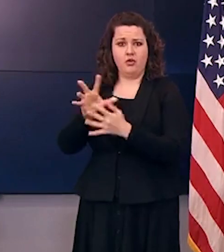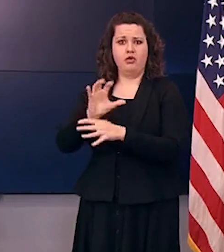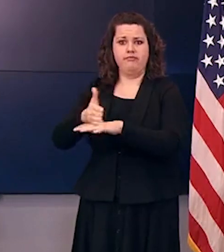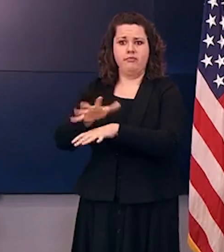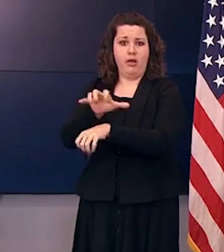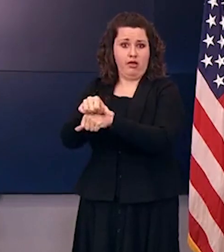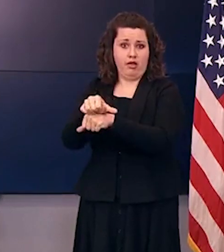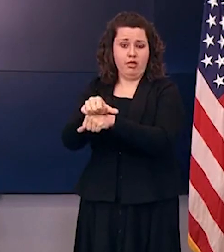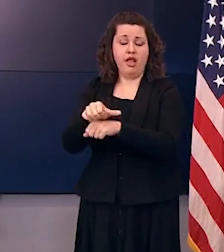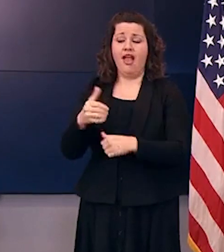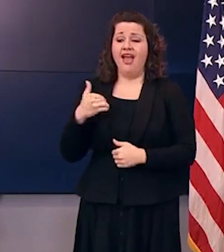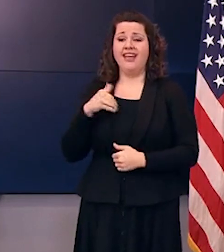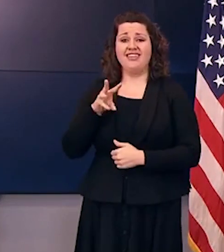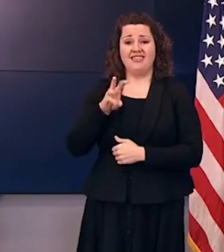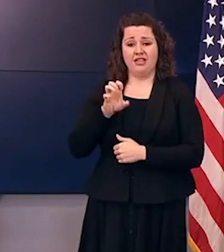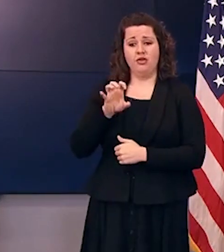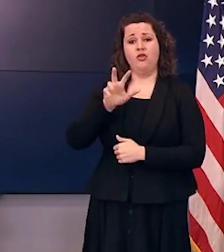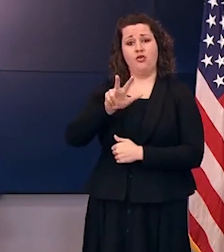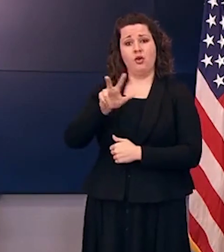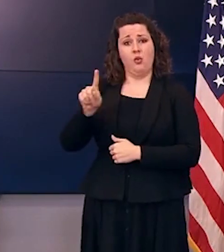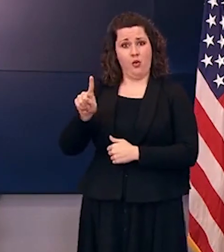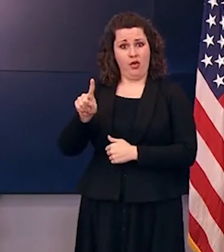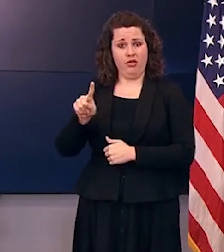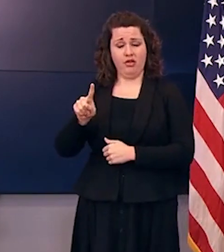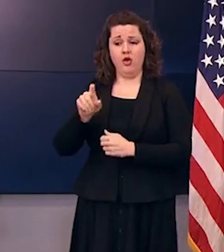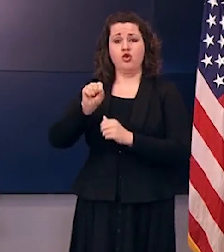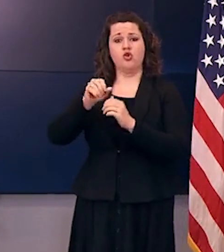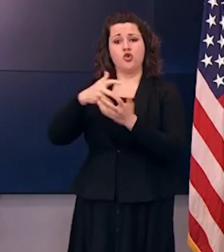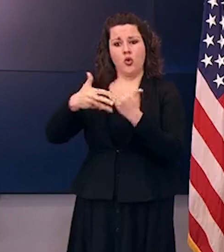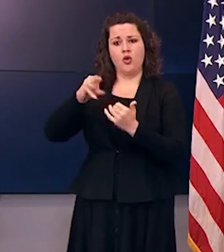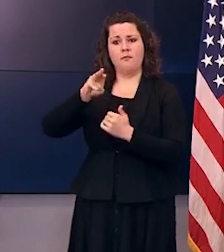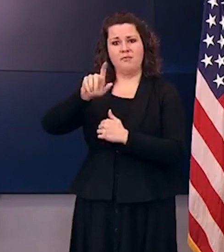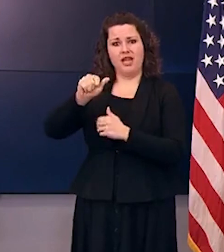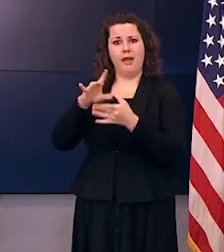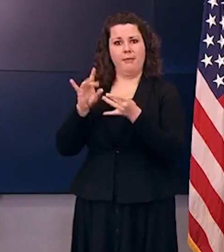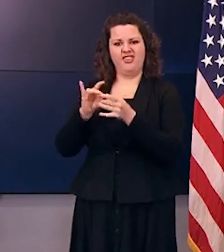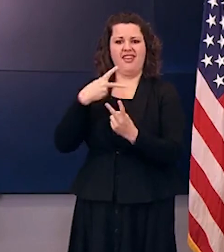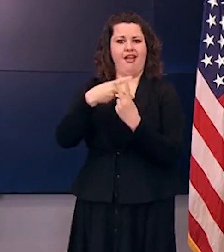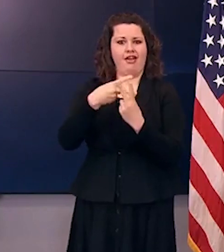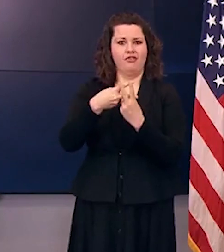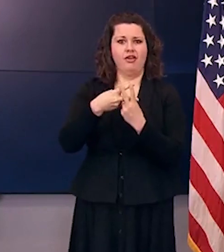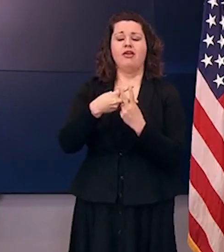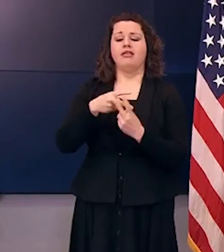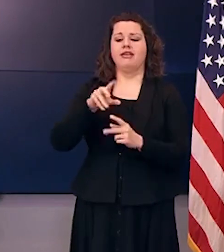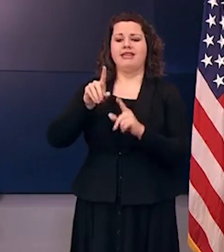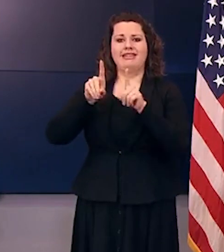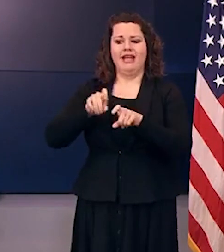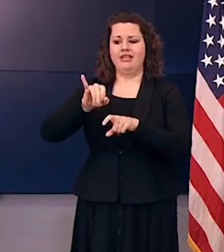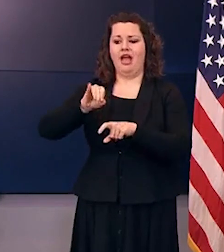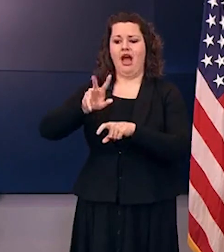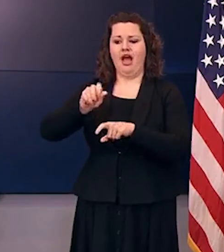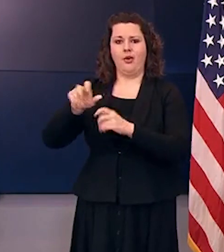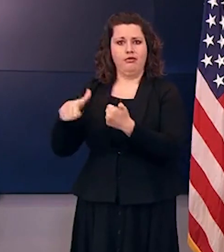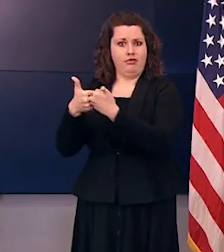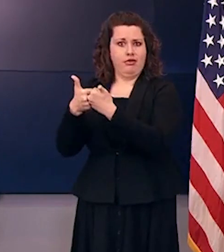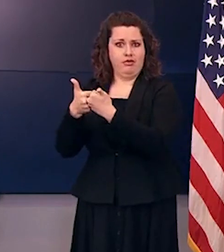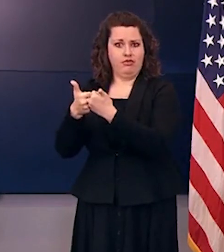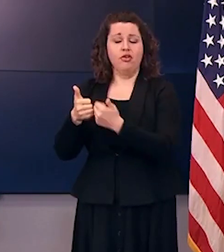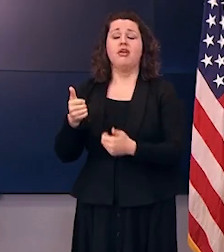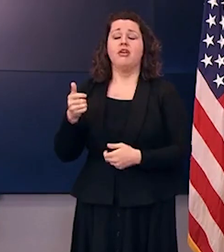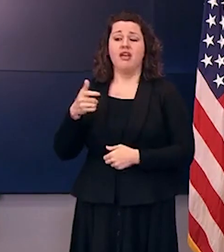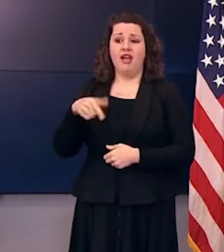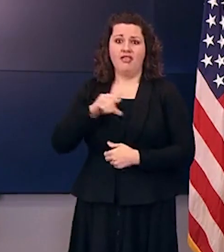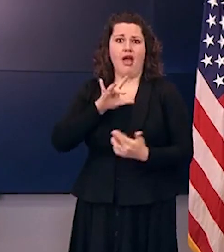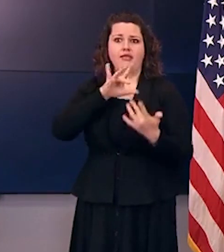appointment. We had 631 social media mentions of the hashtag Test Iowa Challenge, with a reach